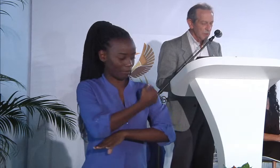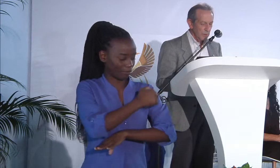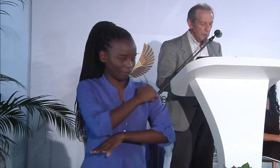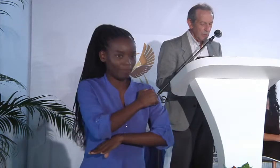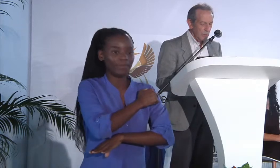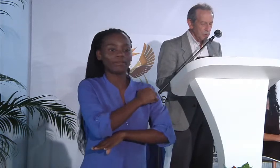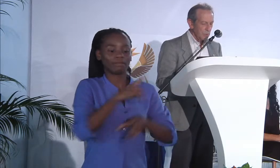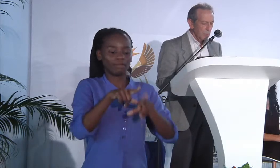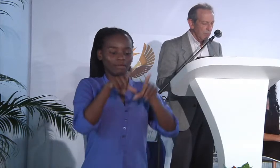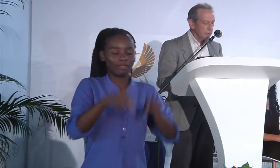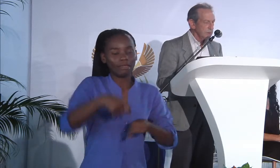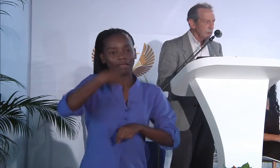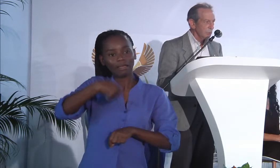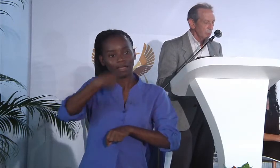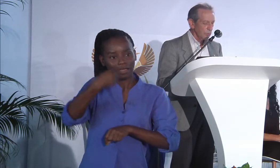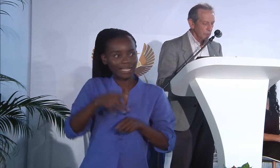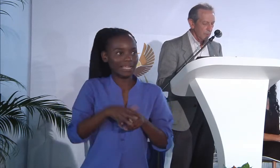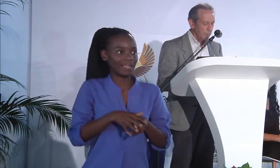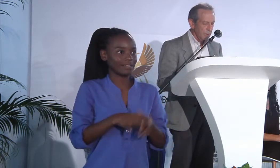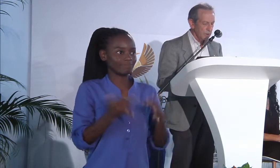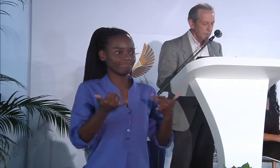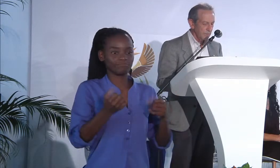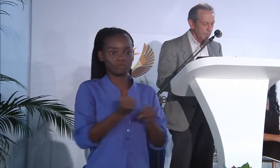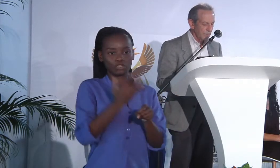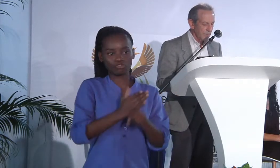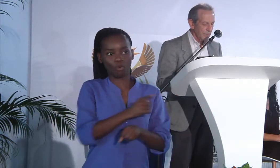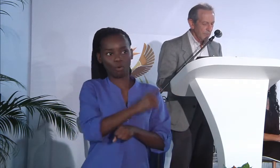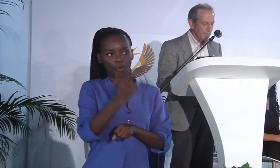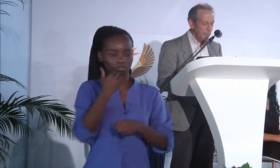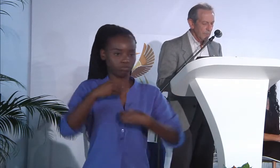purposes through multi-sectoral cooperation.